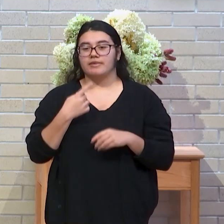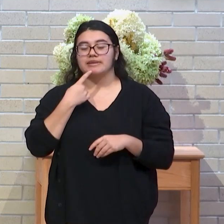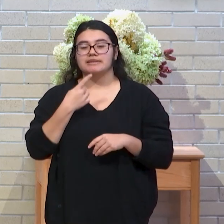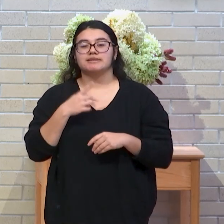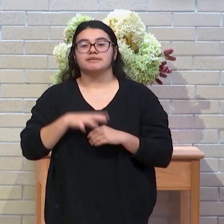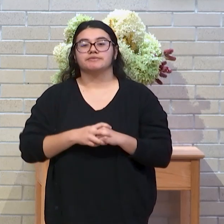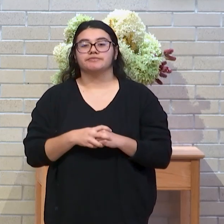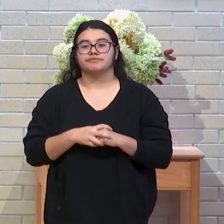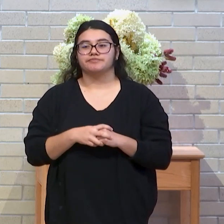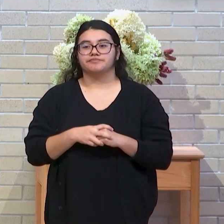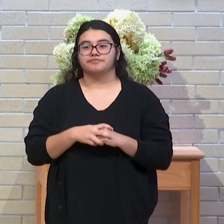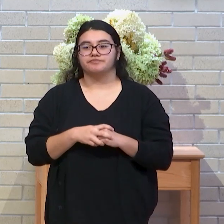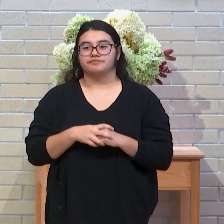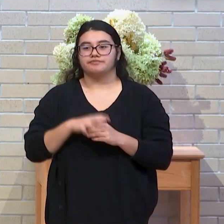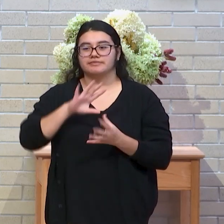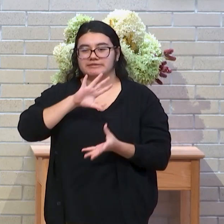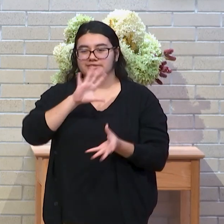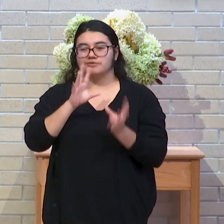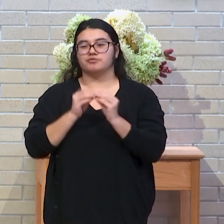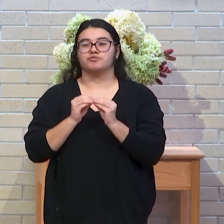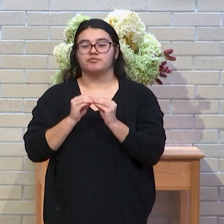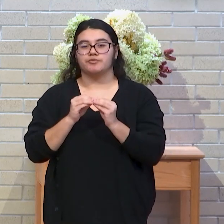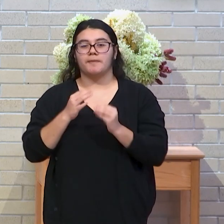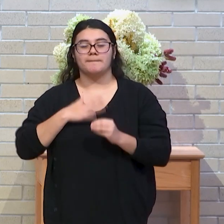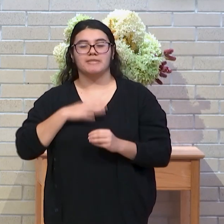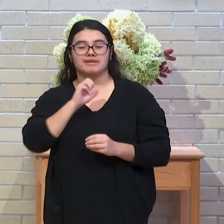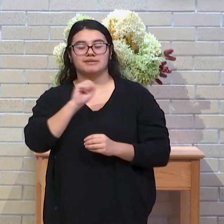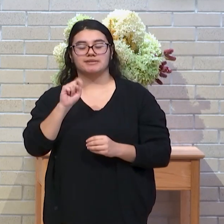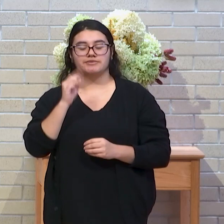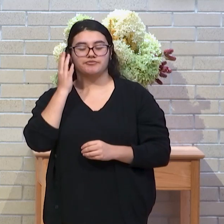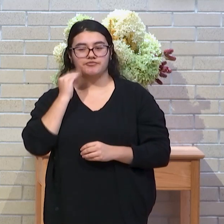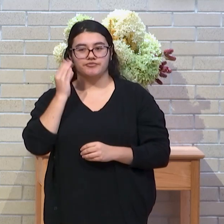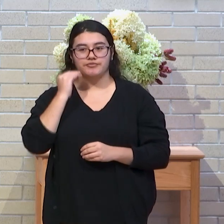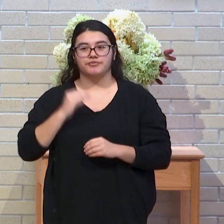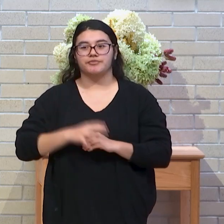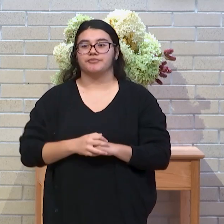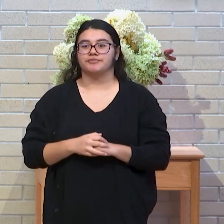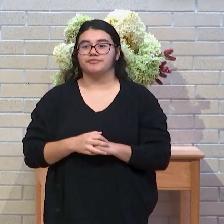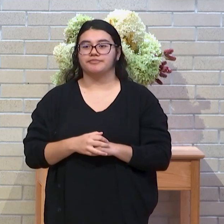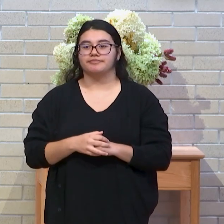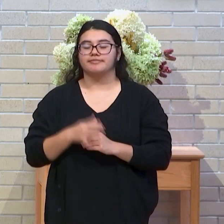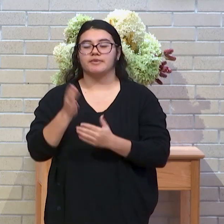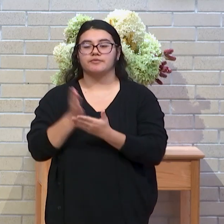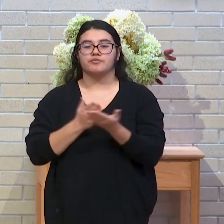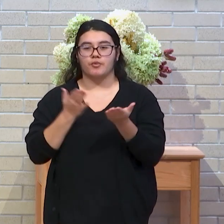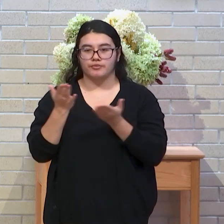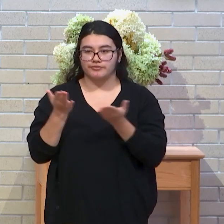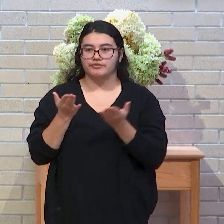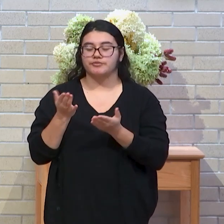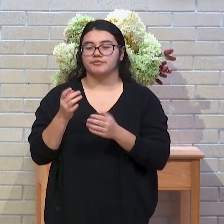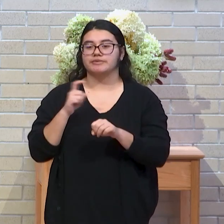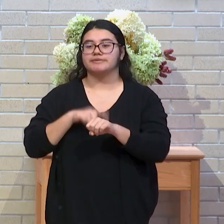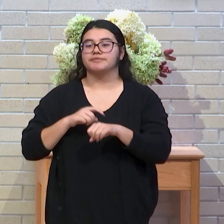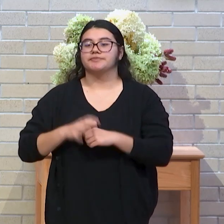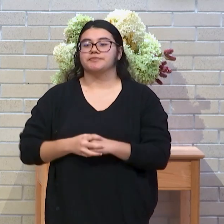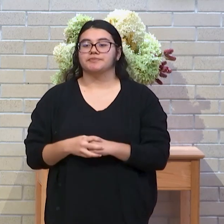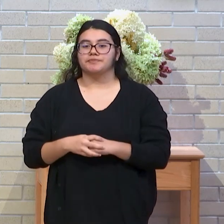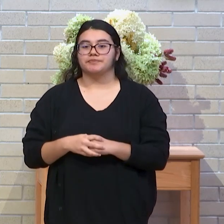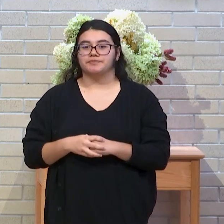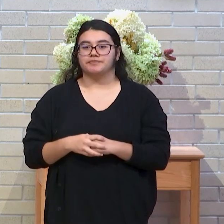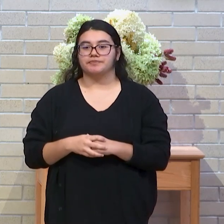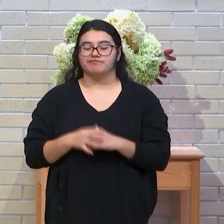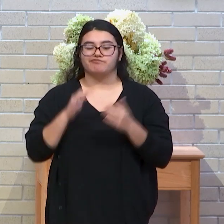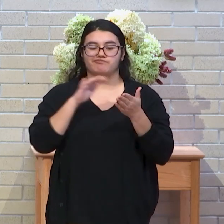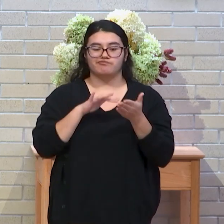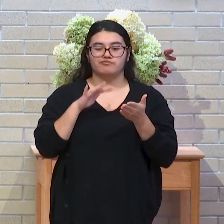SST experience. After we had spent 5 weeks in Dar es Salaam, it was time for us to head out for service. We took a week in between to decompress,